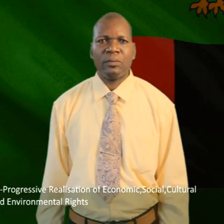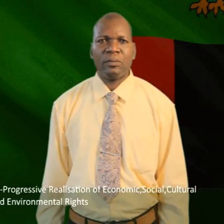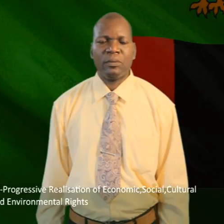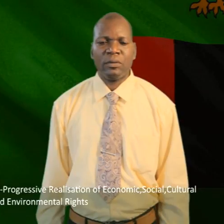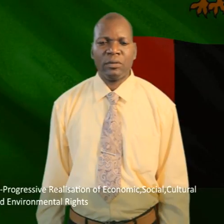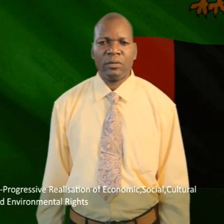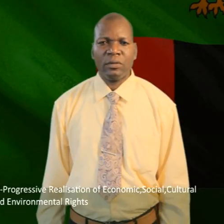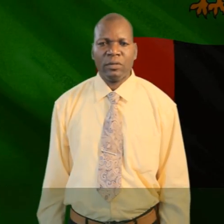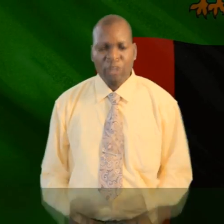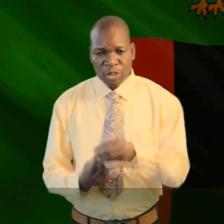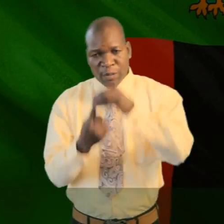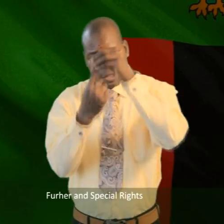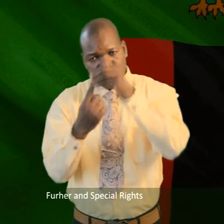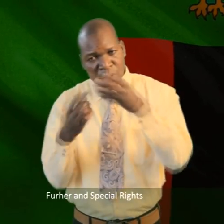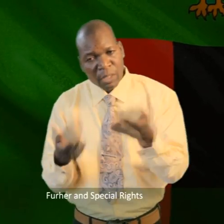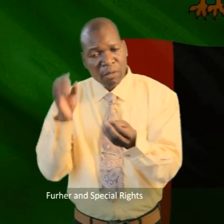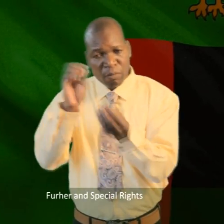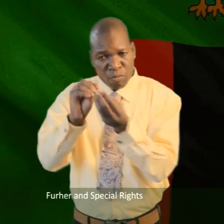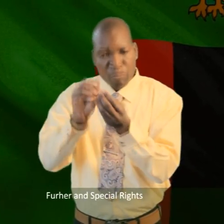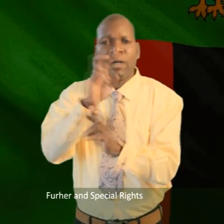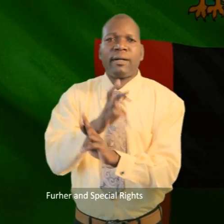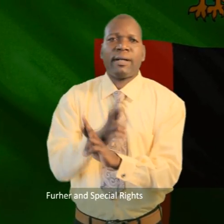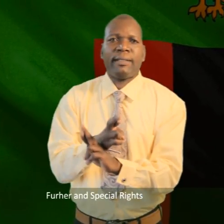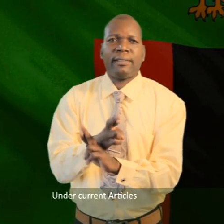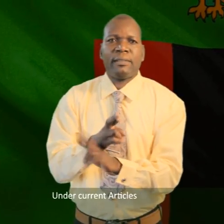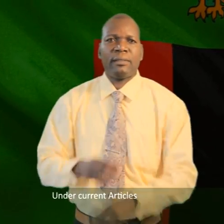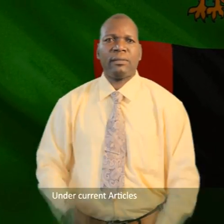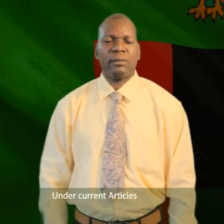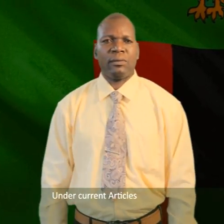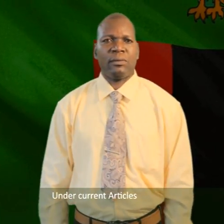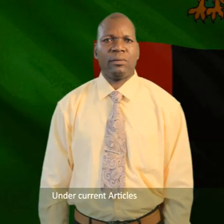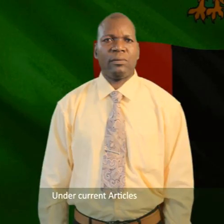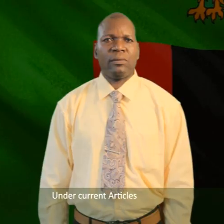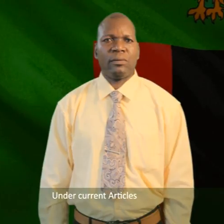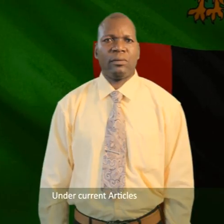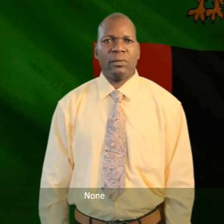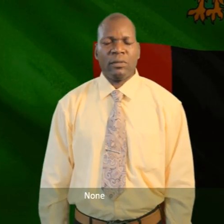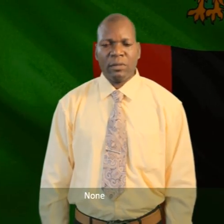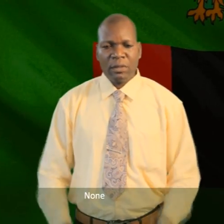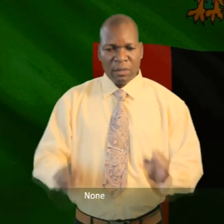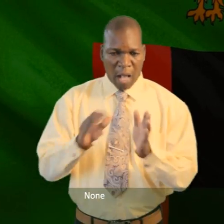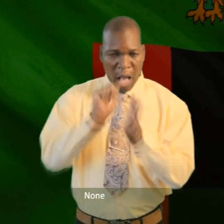environmental rights. Further and special rights. Under current articles,